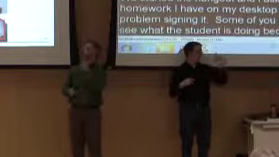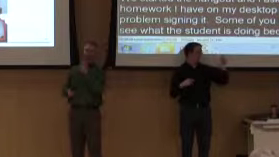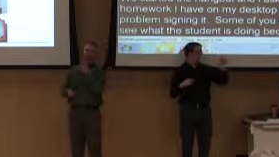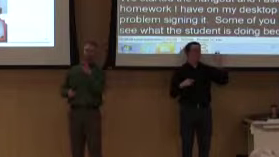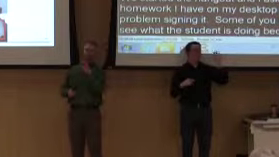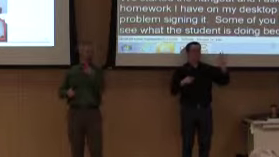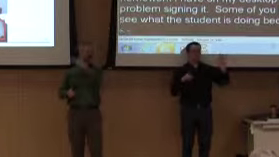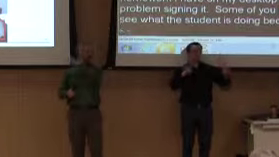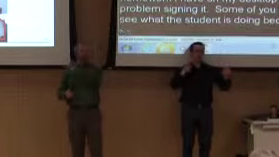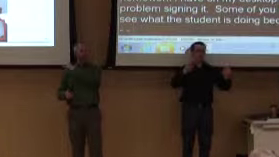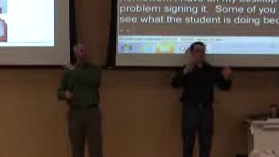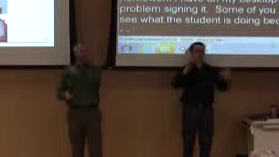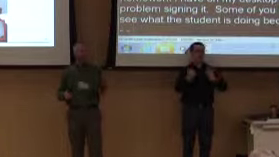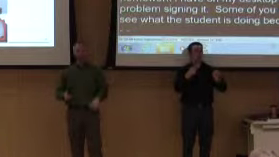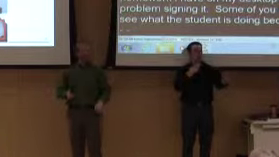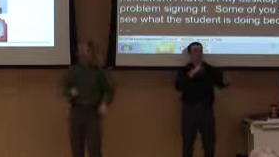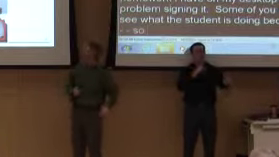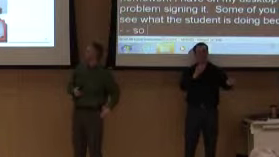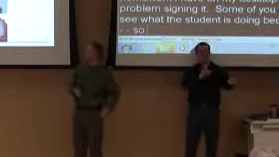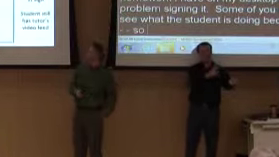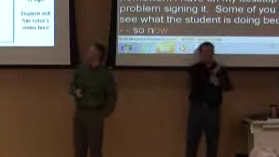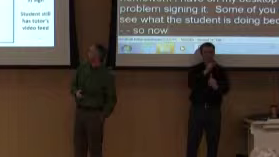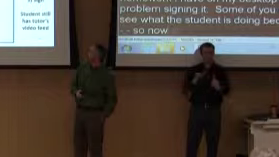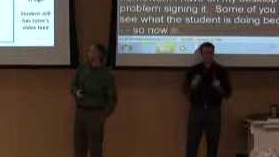we're going to switch perspectives. We're going to go to Lisa's perspective now.